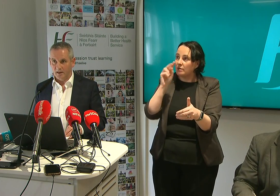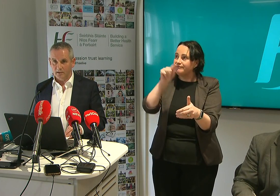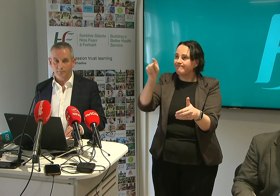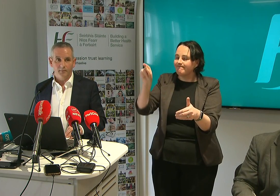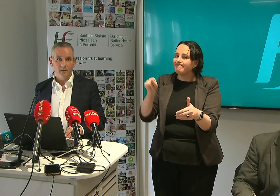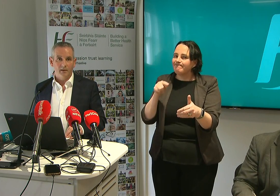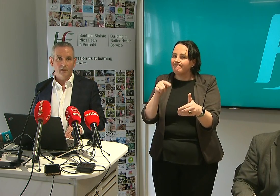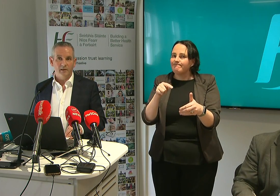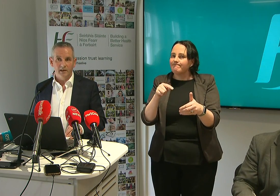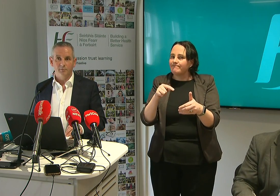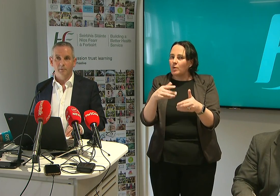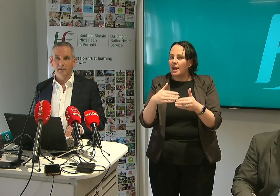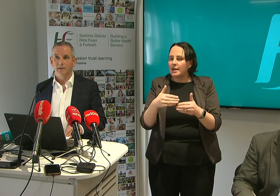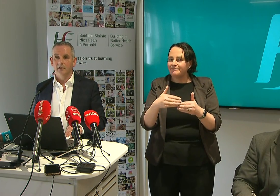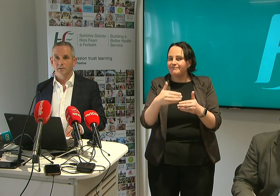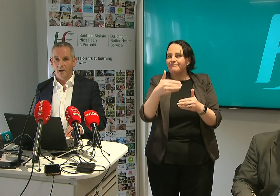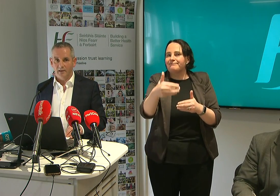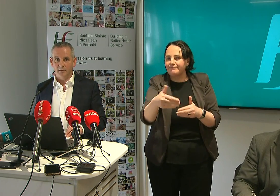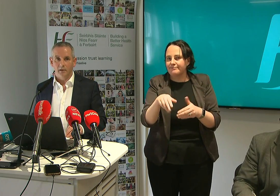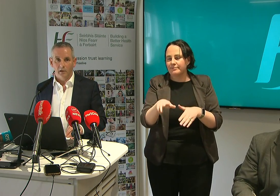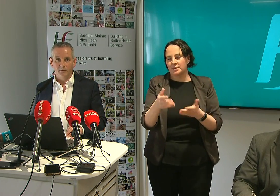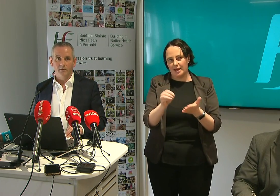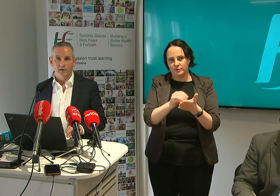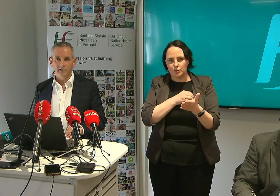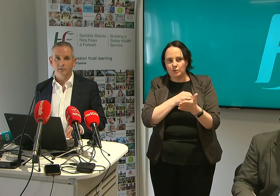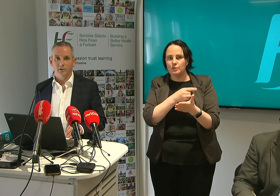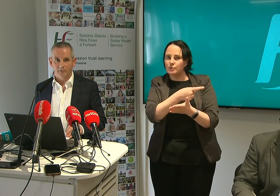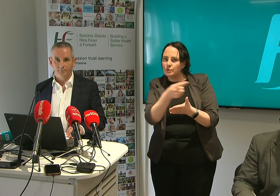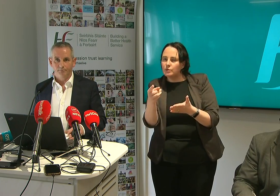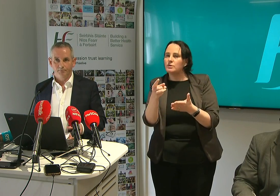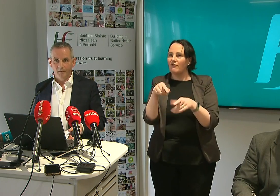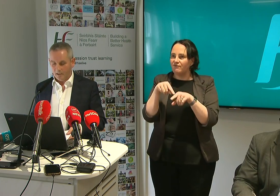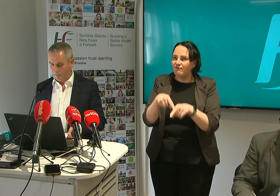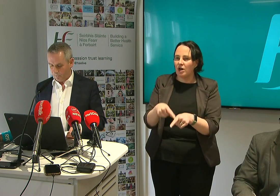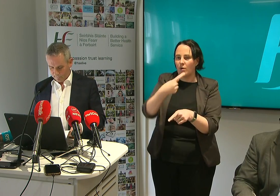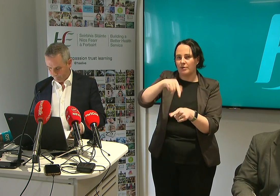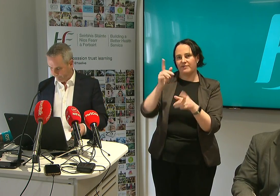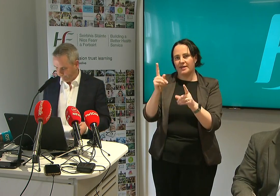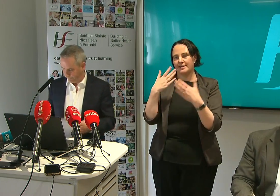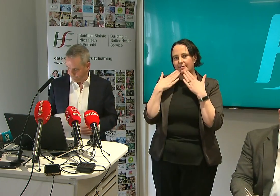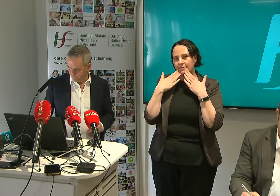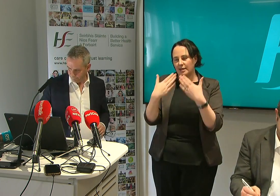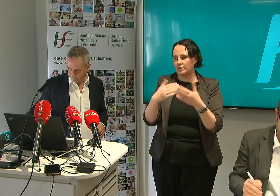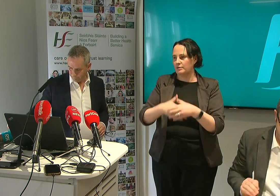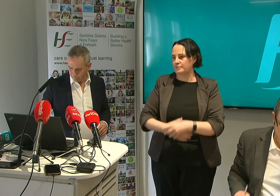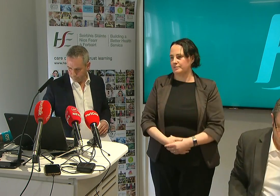further phase and we need the public to act on all of the advice we're given. Thank you very much.